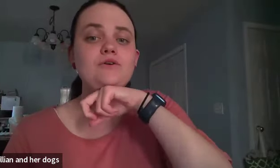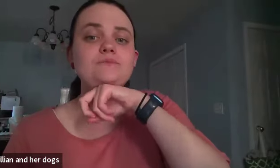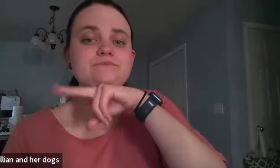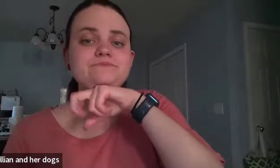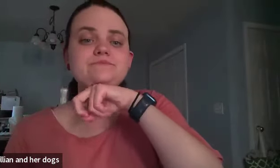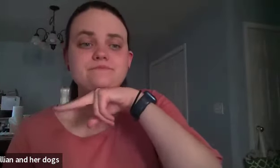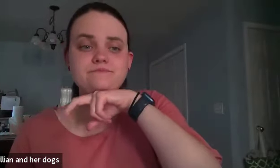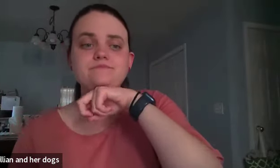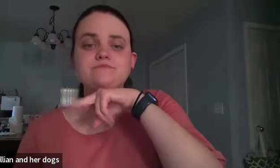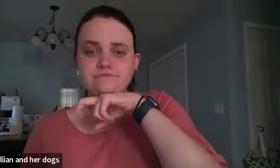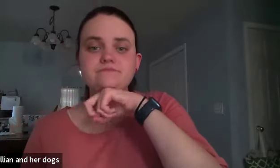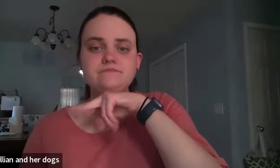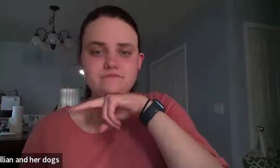frog.